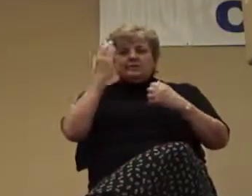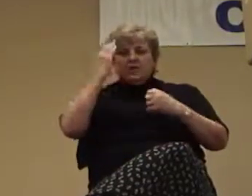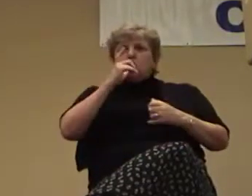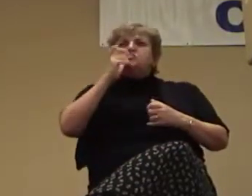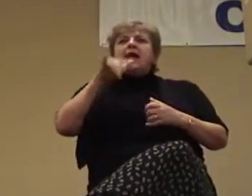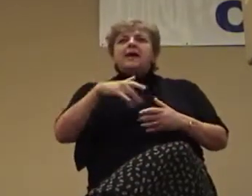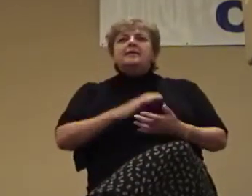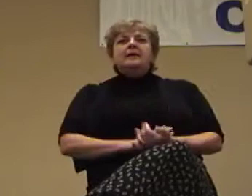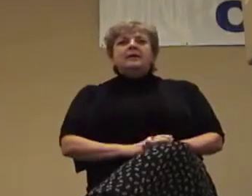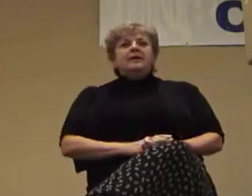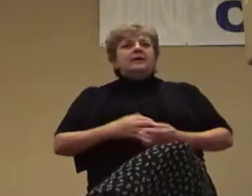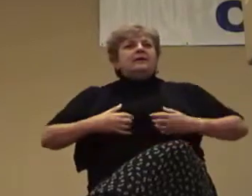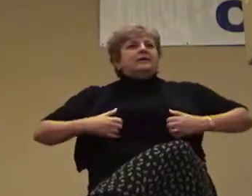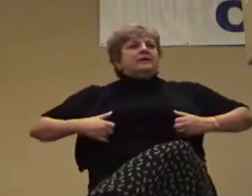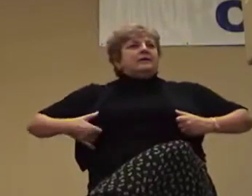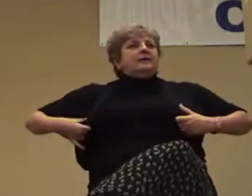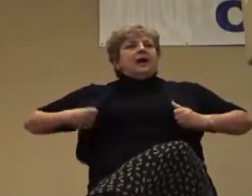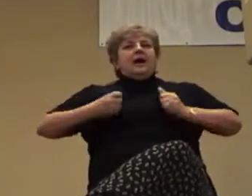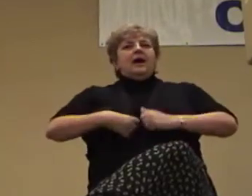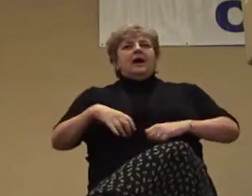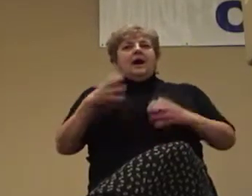I don't want to single you out. No, I'm just kidding.